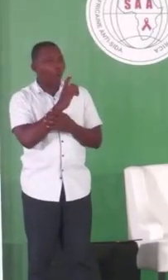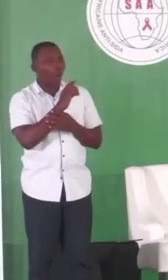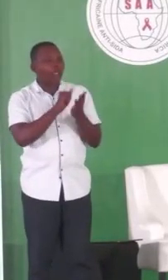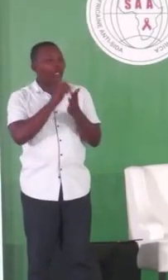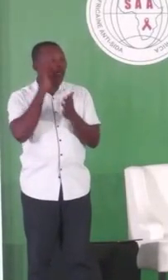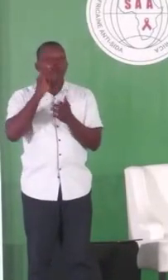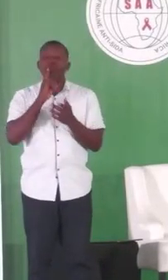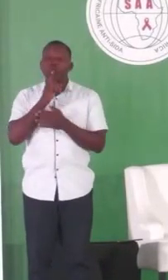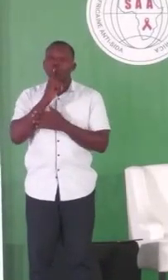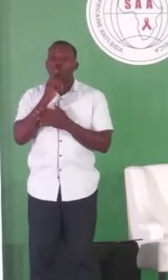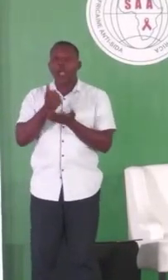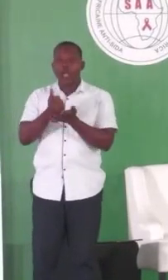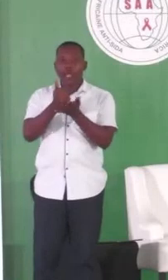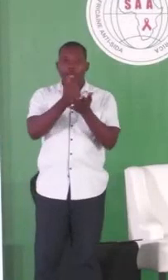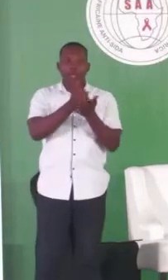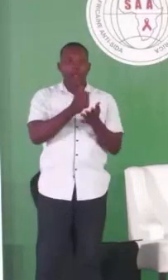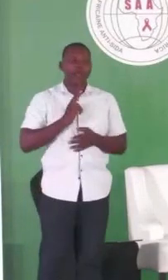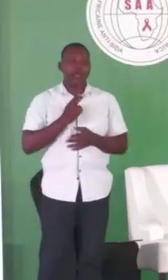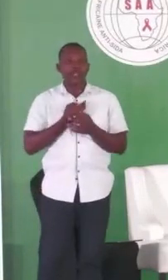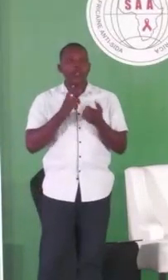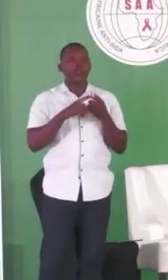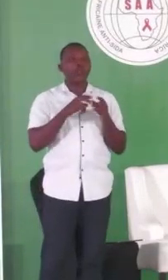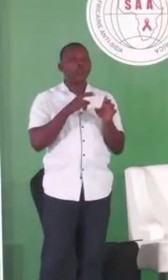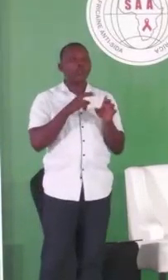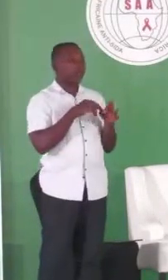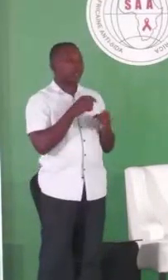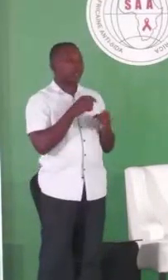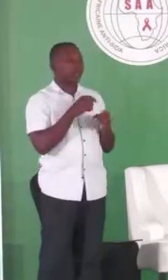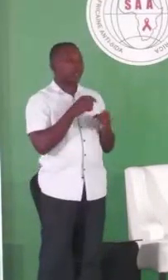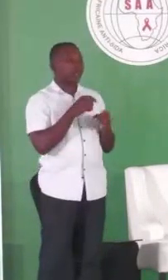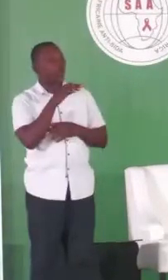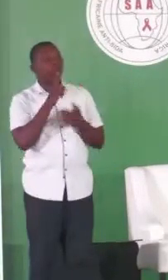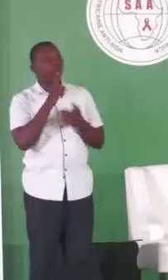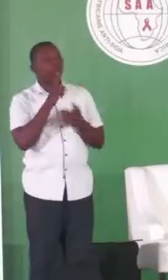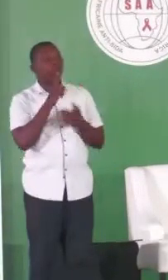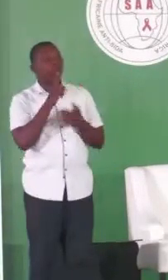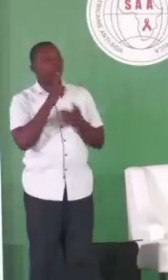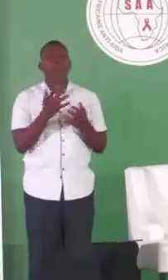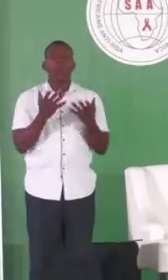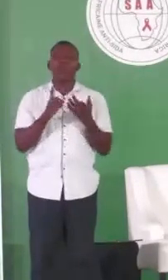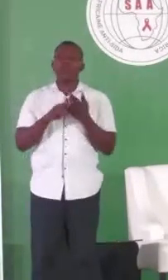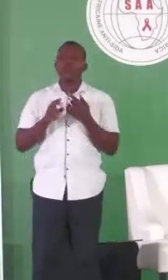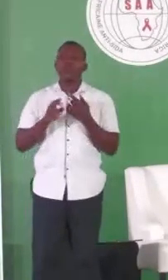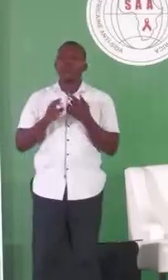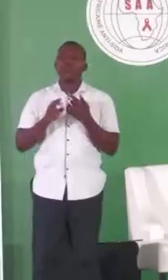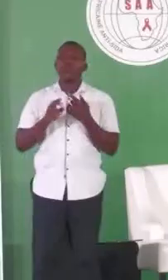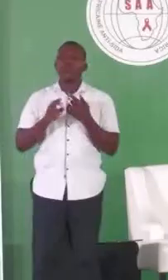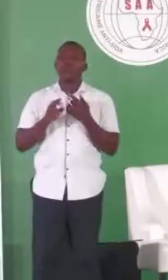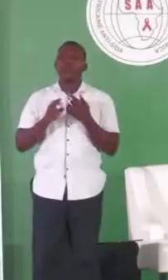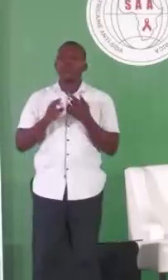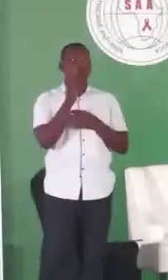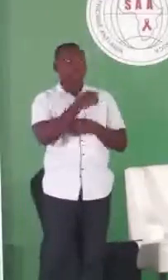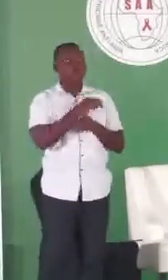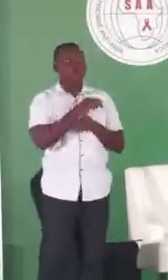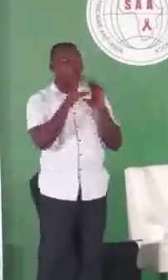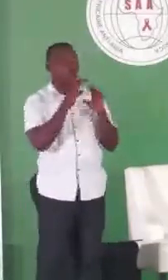as we continue. And to the chair of the panel today, I would really want us one day to have a conversation